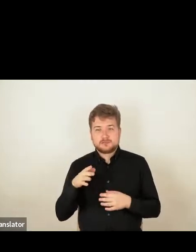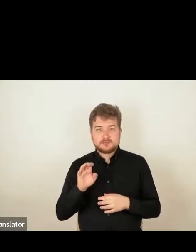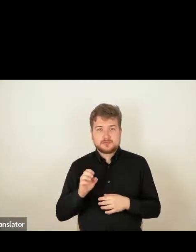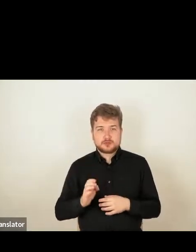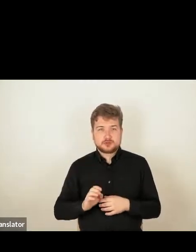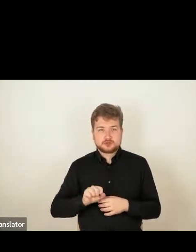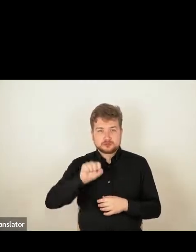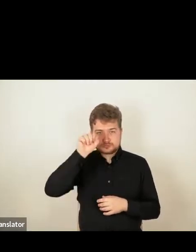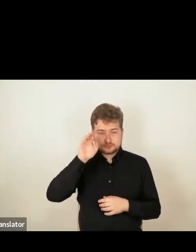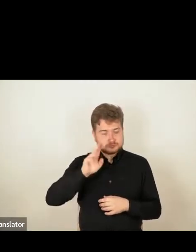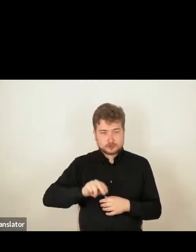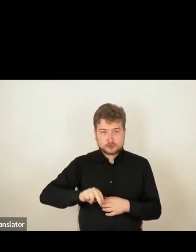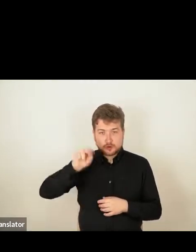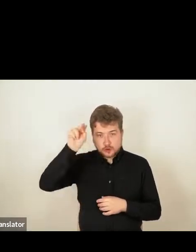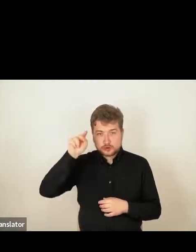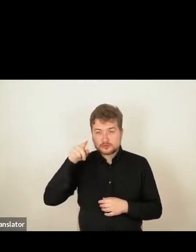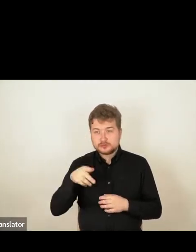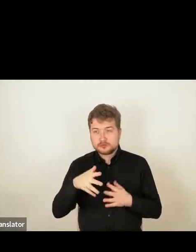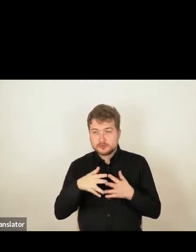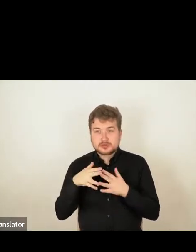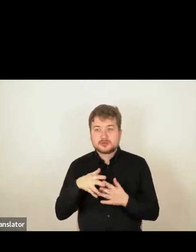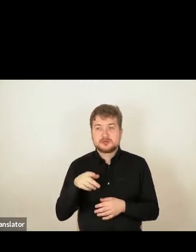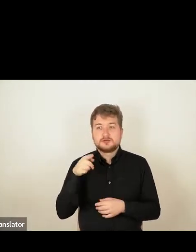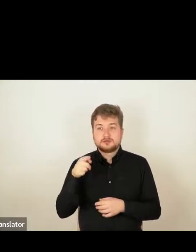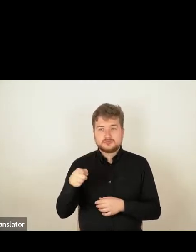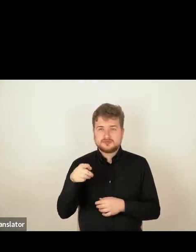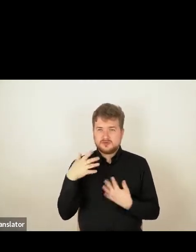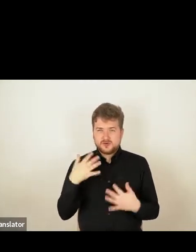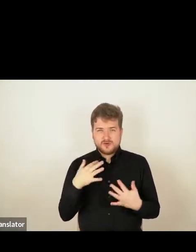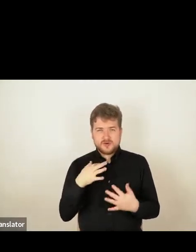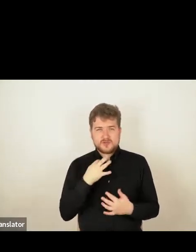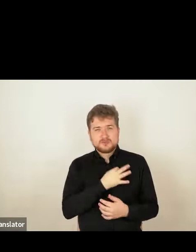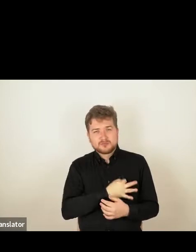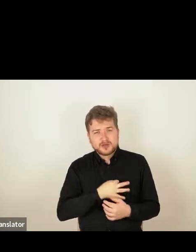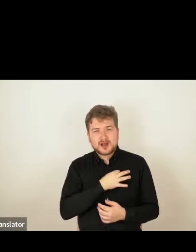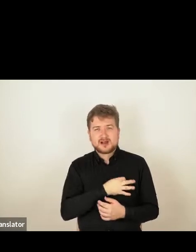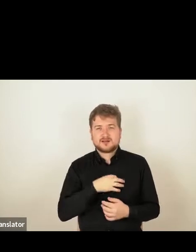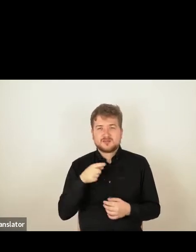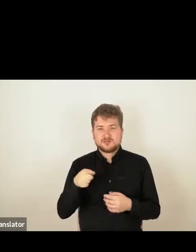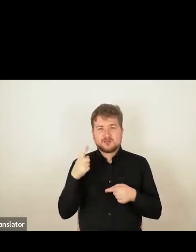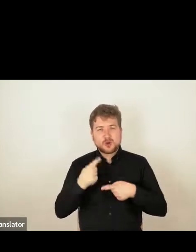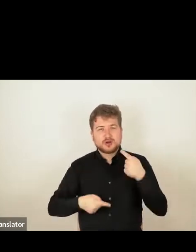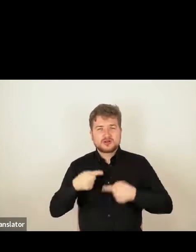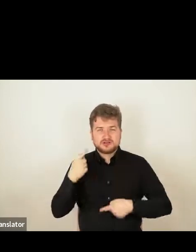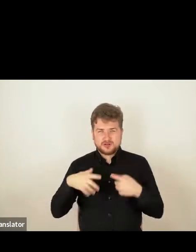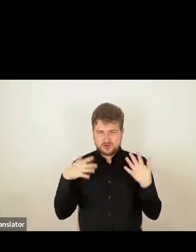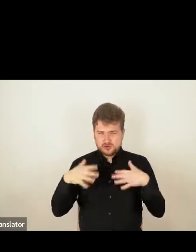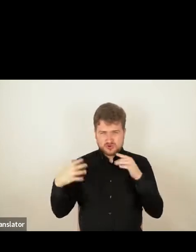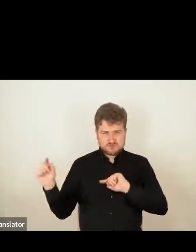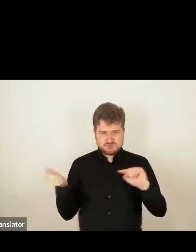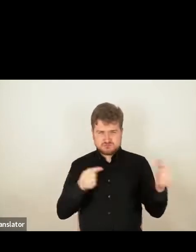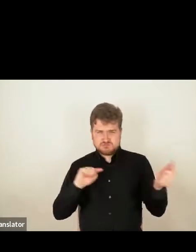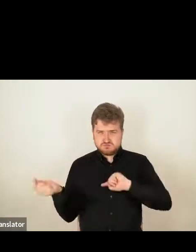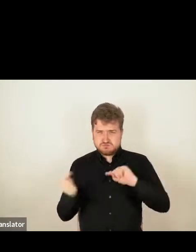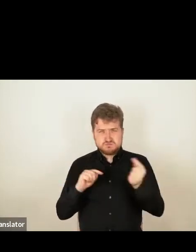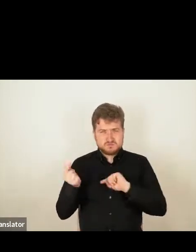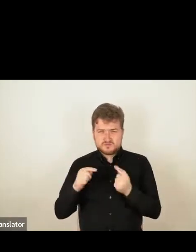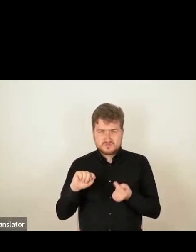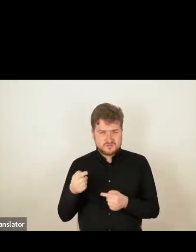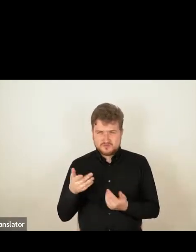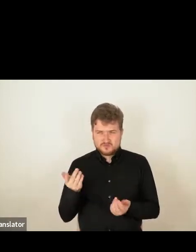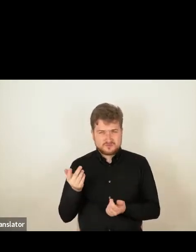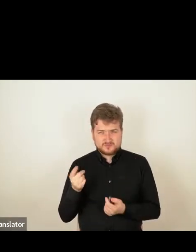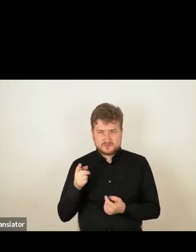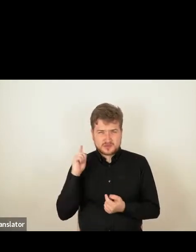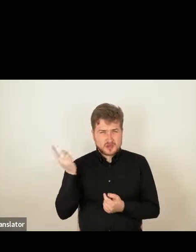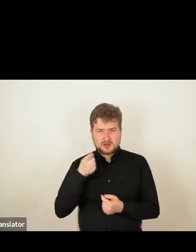parties are so polarized that they are actually, they don't care about public policy anymore. They just want to win at all costs. They want